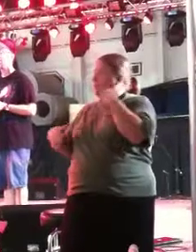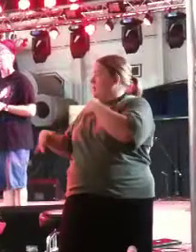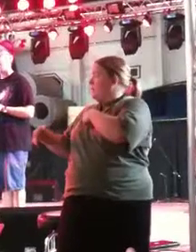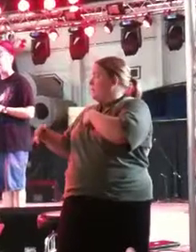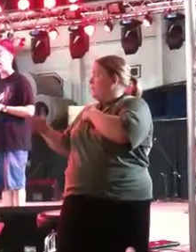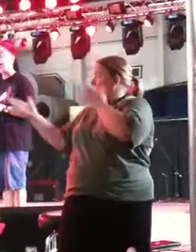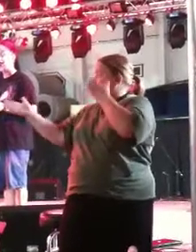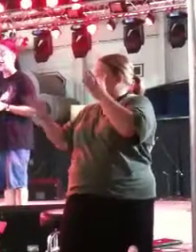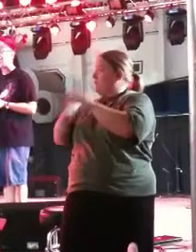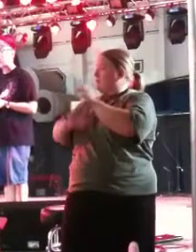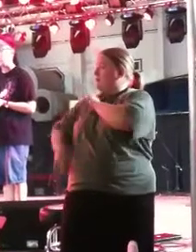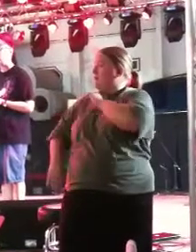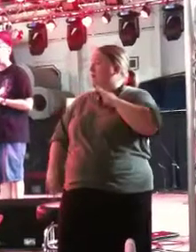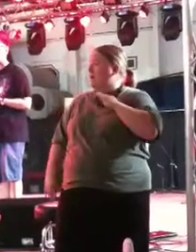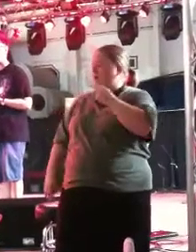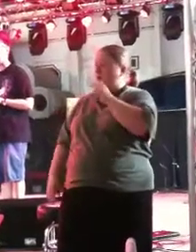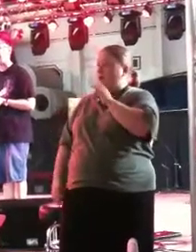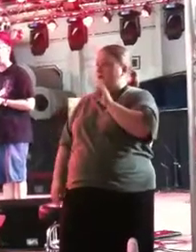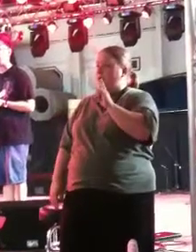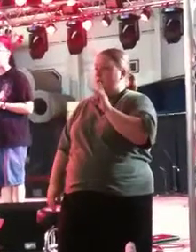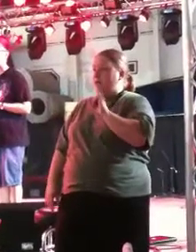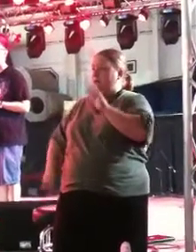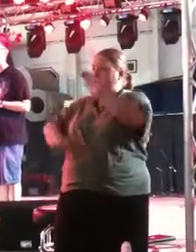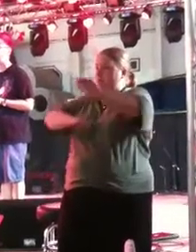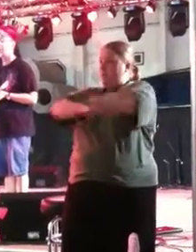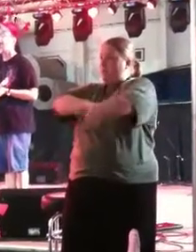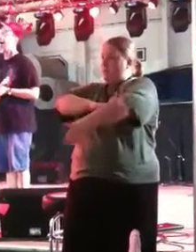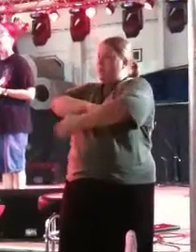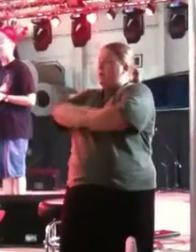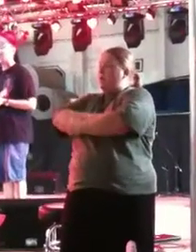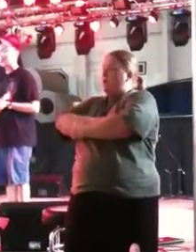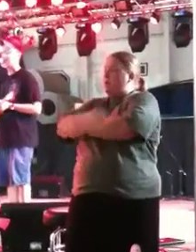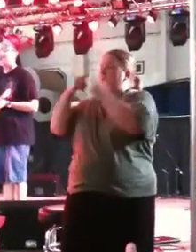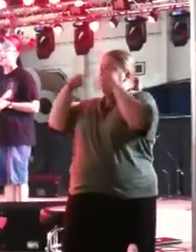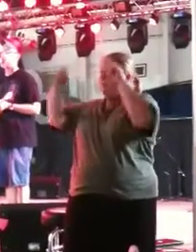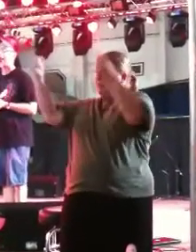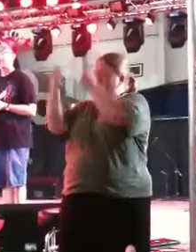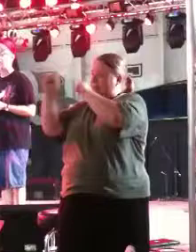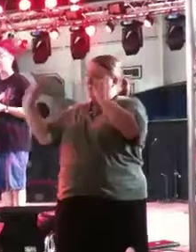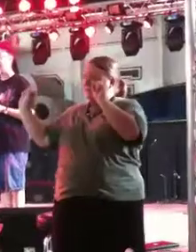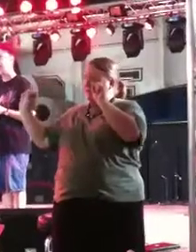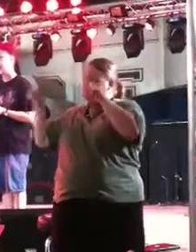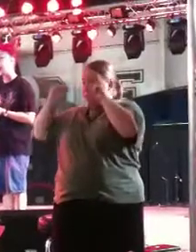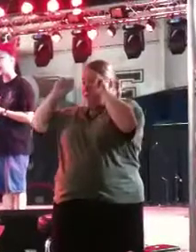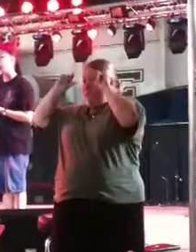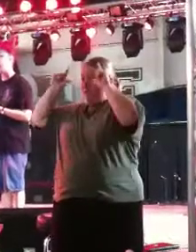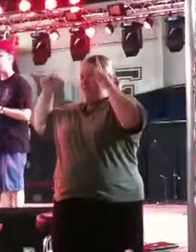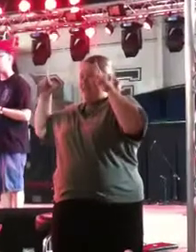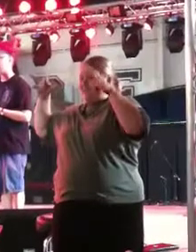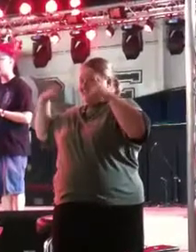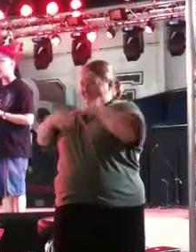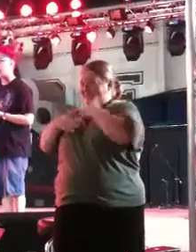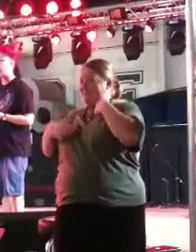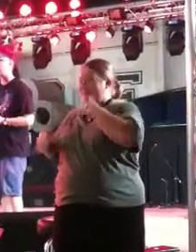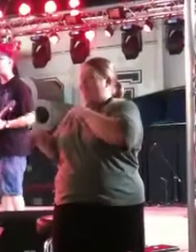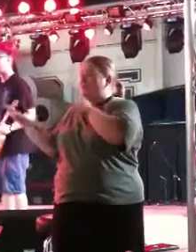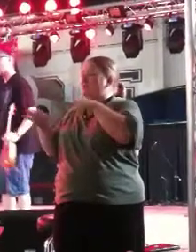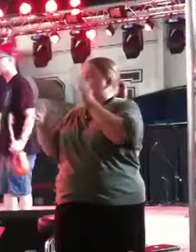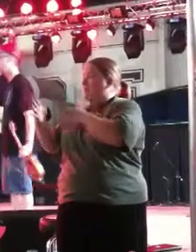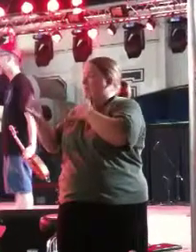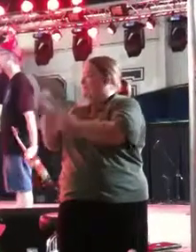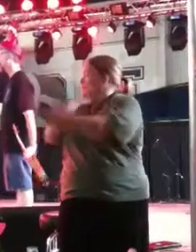staff. Now Heidi did the overnight last night in public safety and she has stayed awake just to help us perform a song this morning.